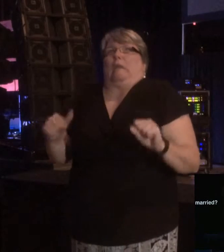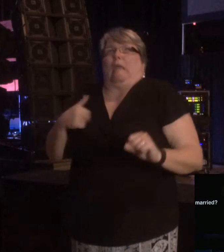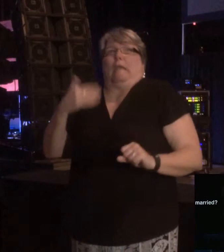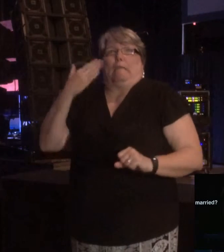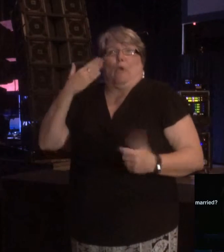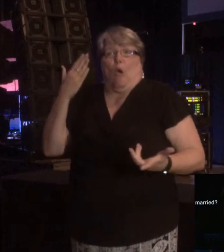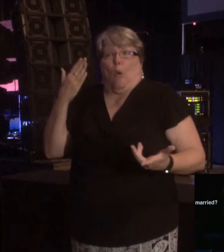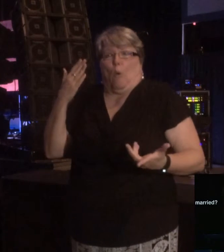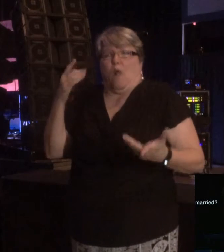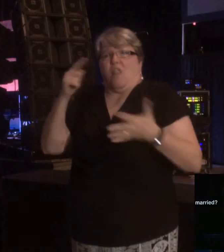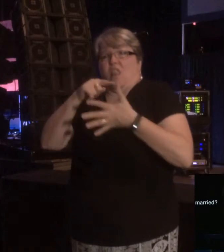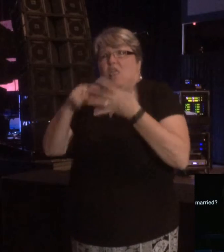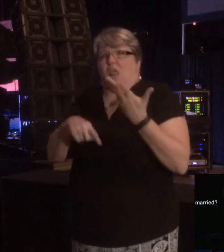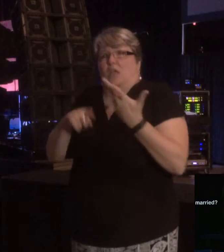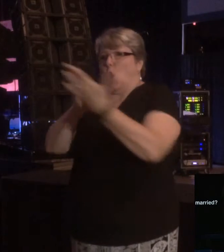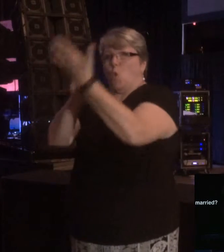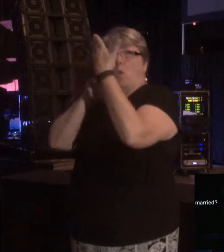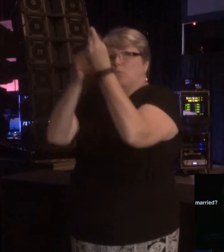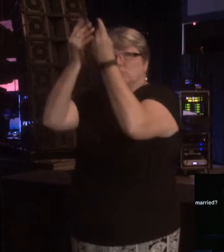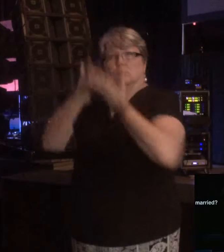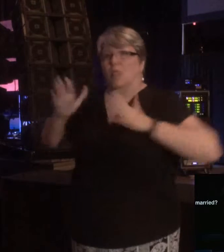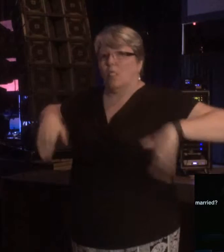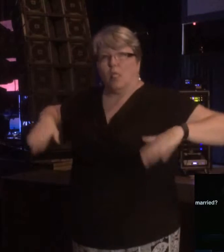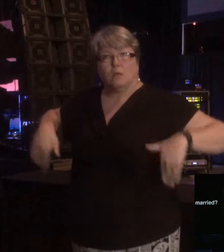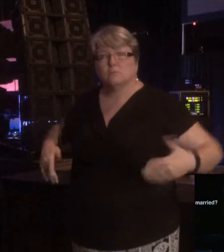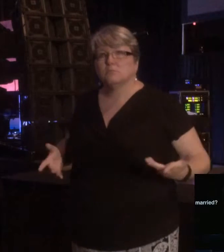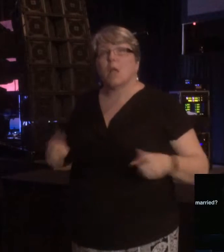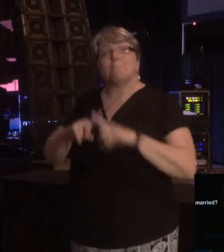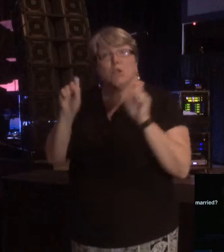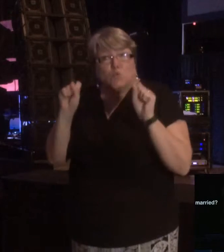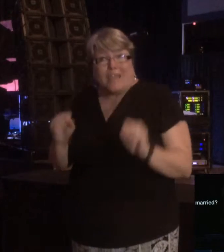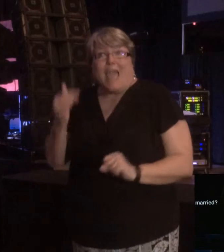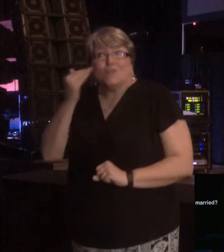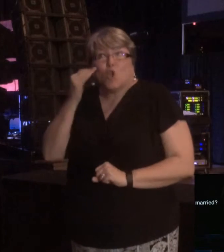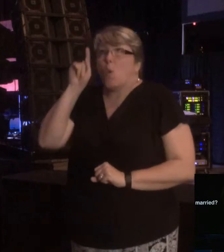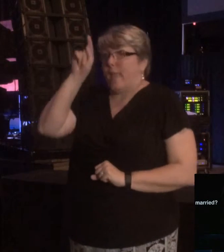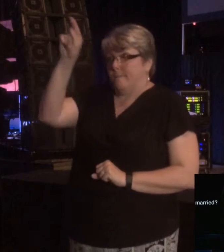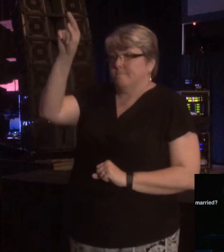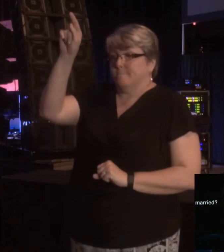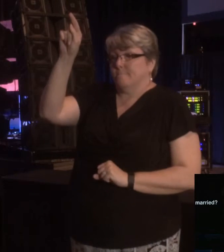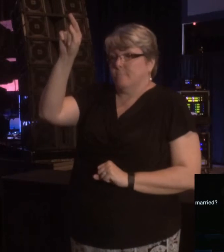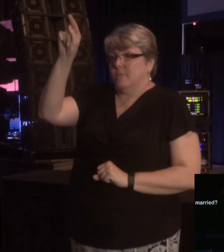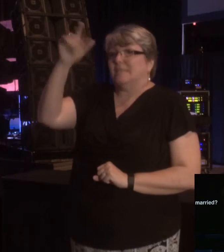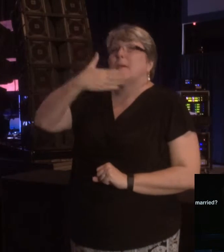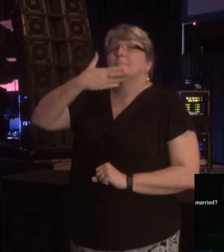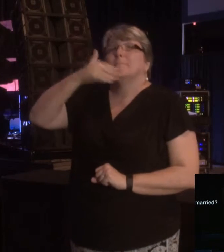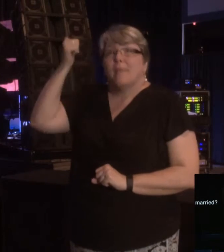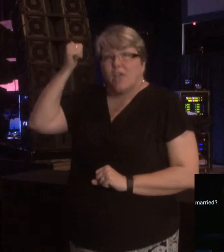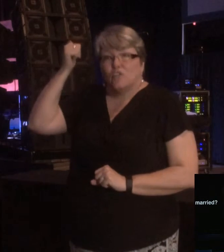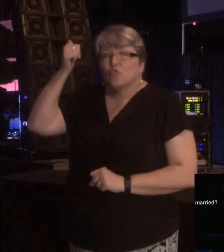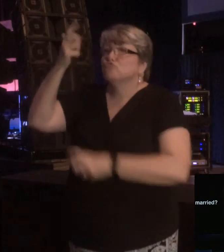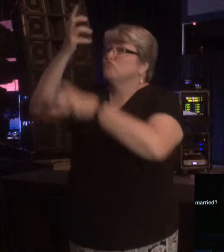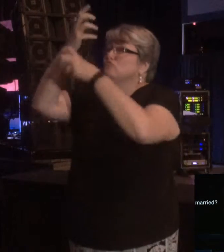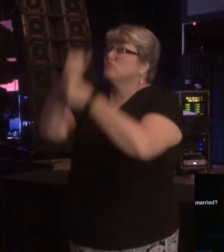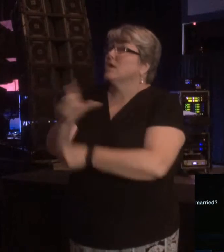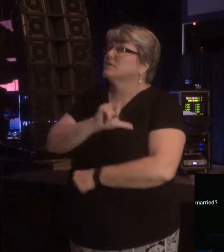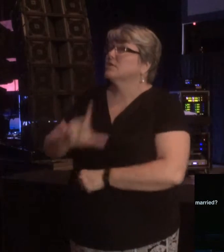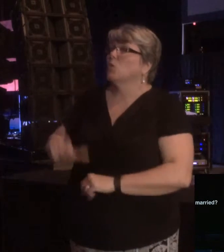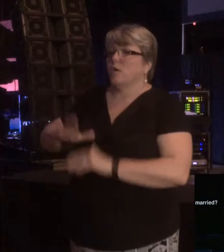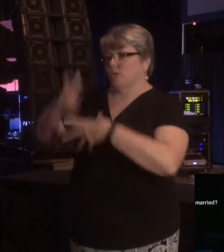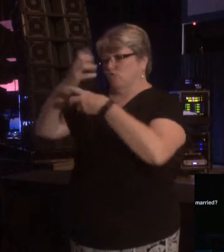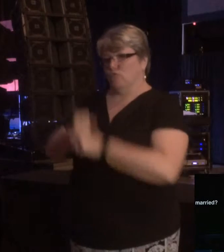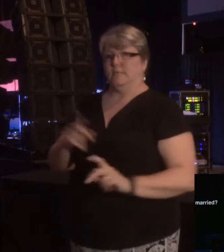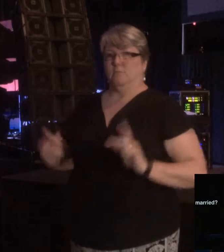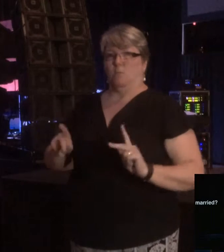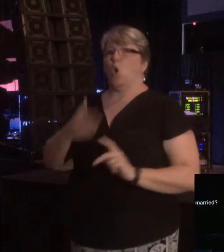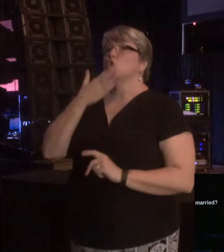up. And I mean, we would say that like, when the car stops, you're out, and literally it was like I'm